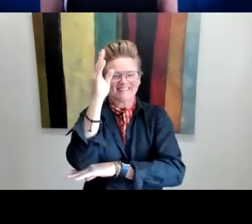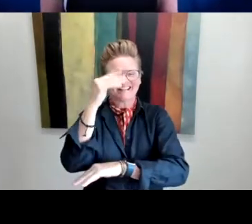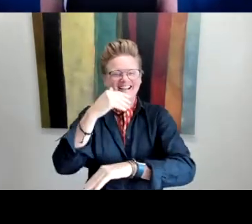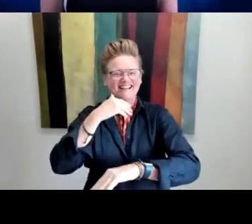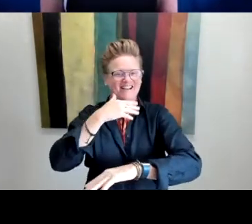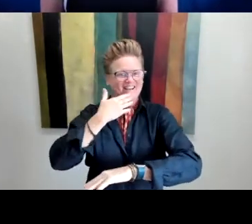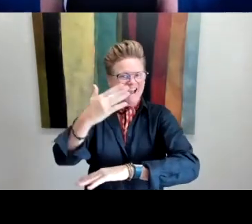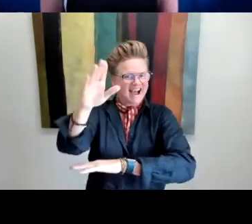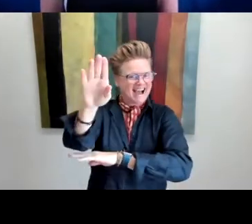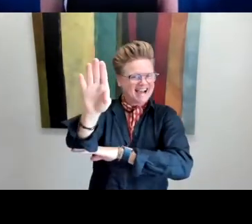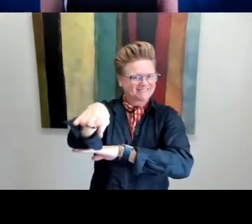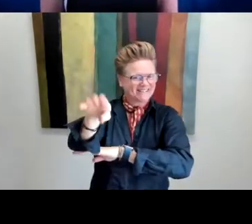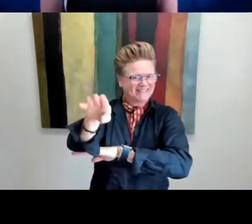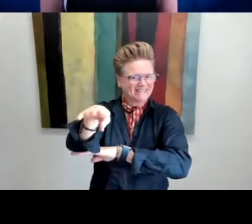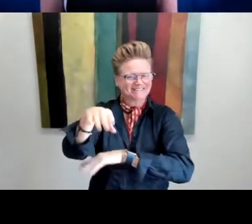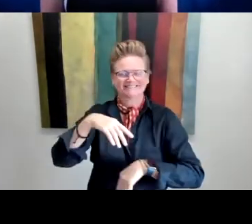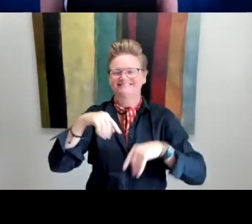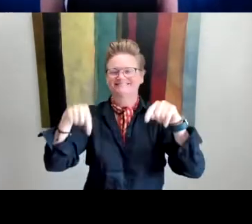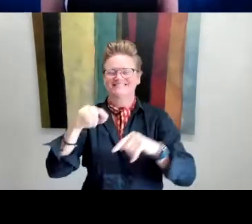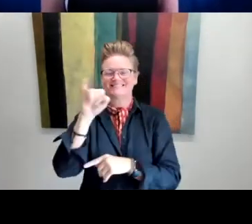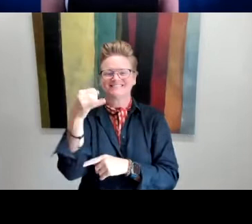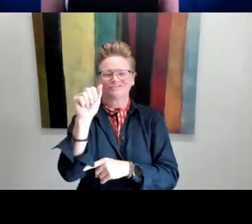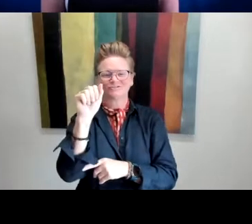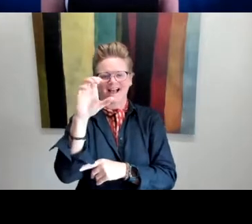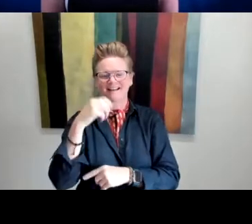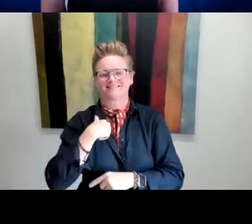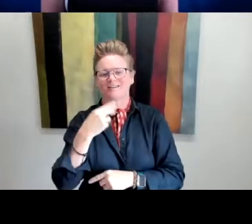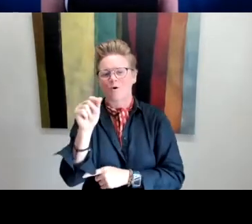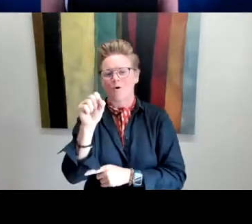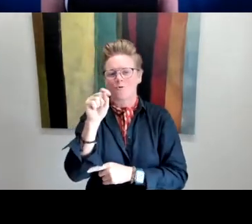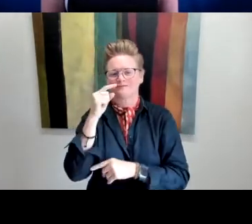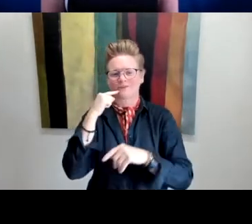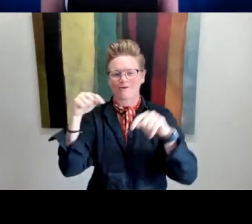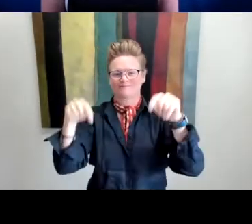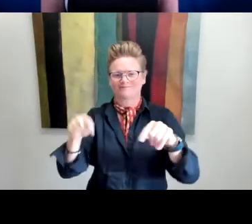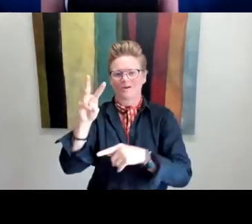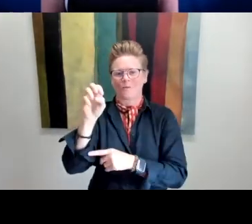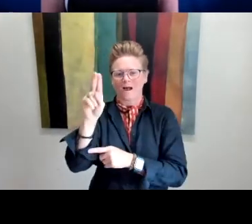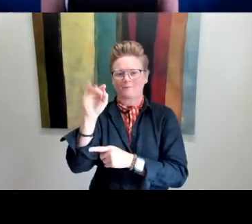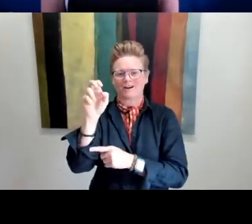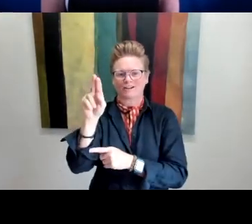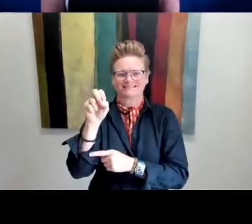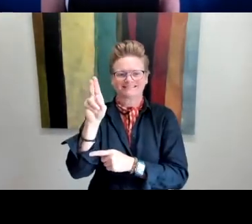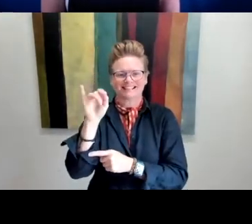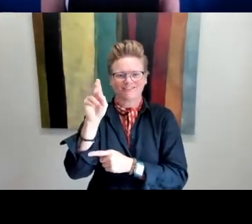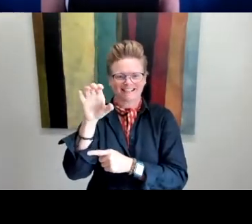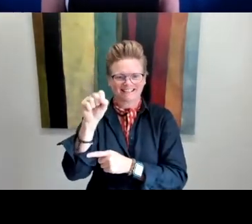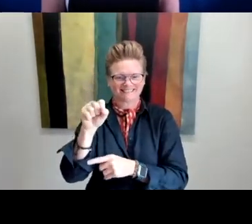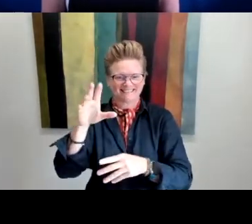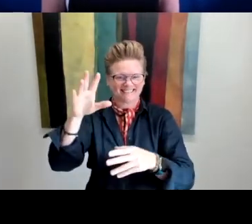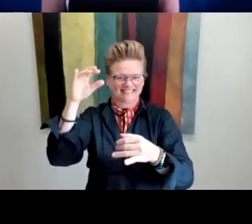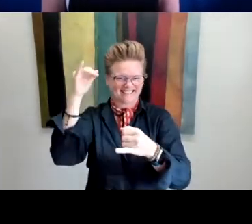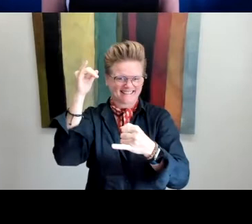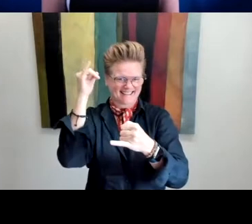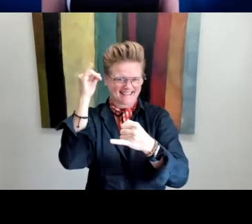All I am happy. Good afternoon. This is Jack. I am the host for this